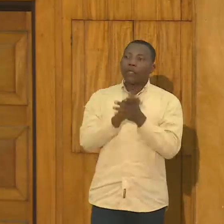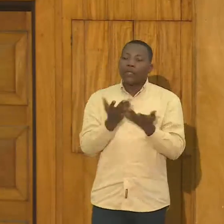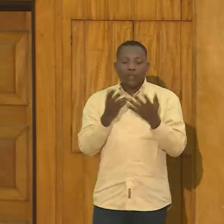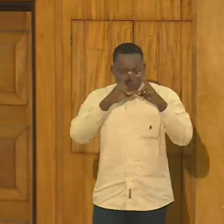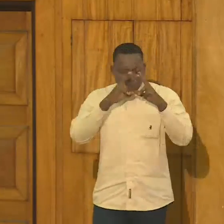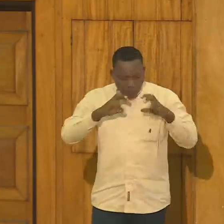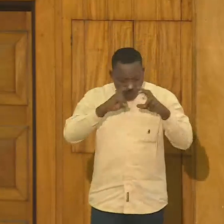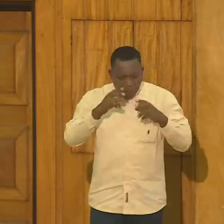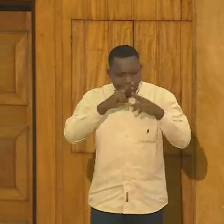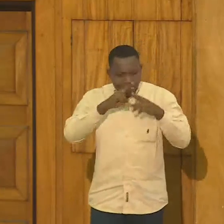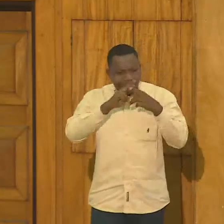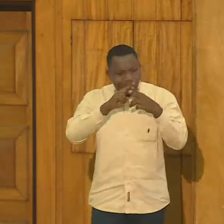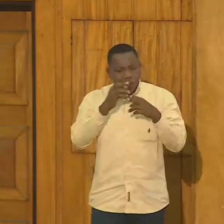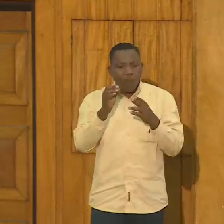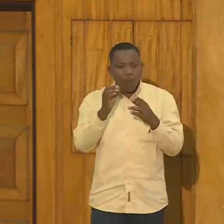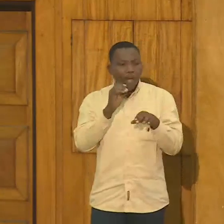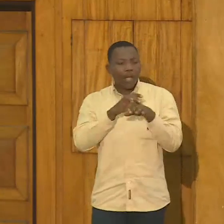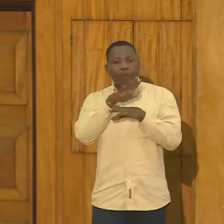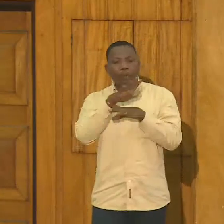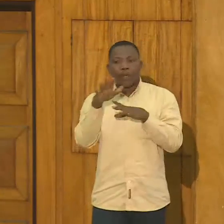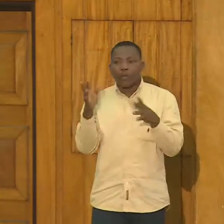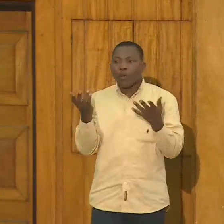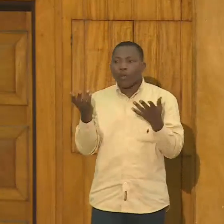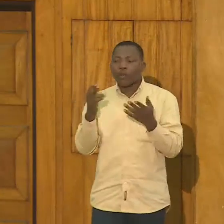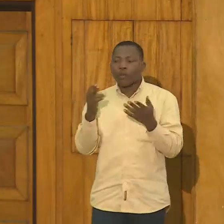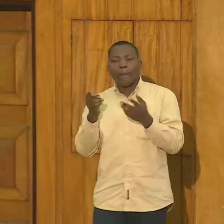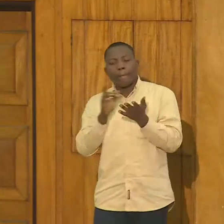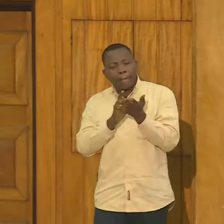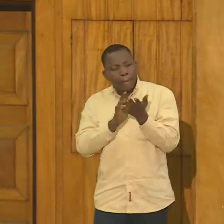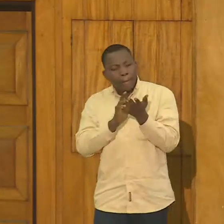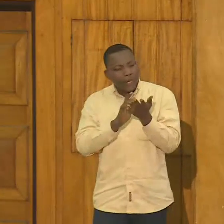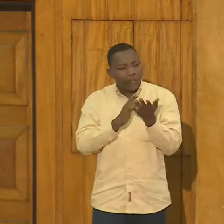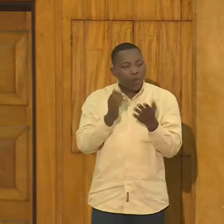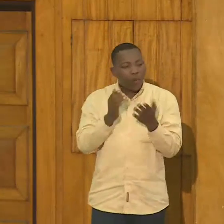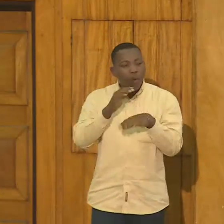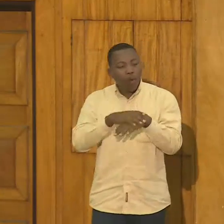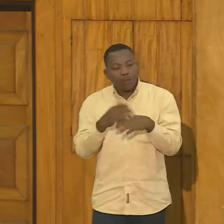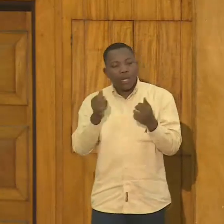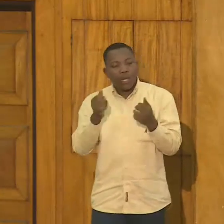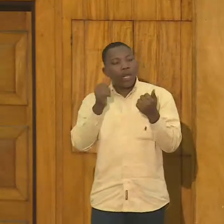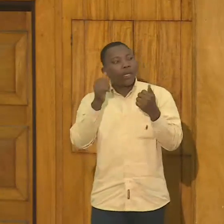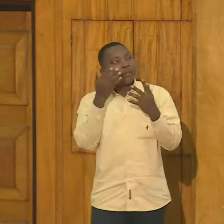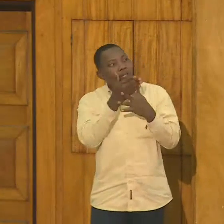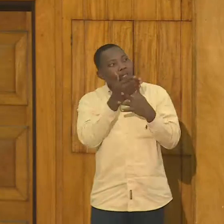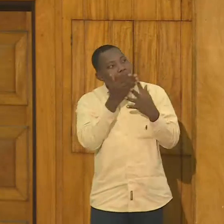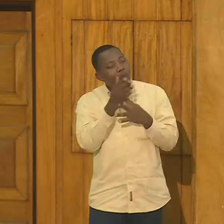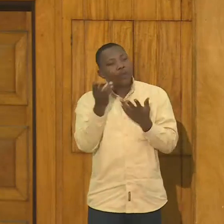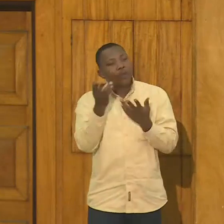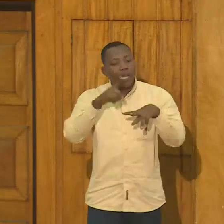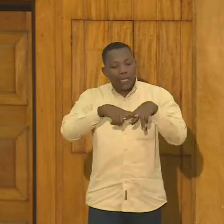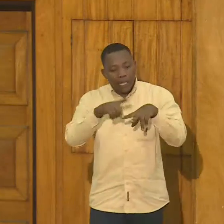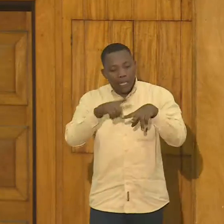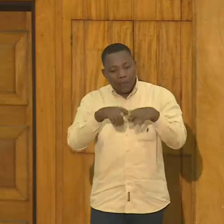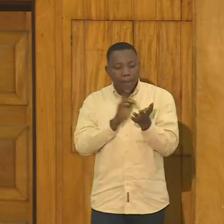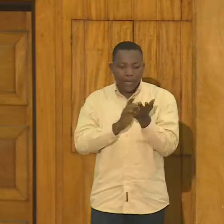the Impact of Vaccine Characteristics on the Acceptability of HIV Vaccines, Current Global Trajectory